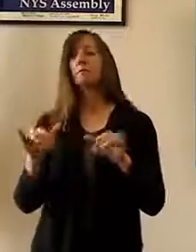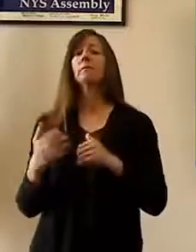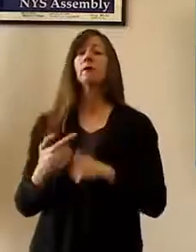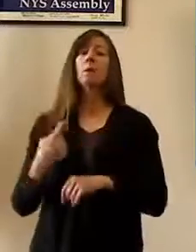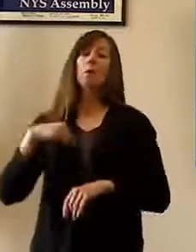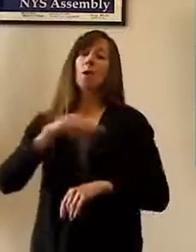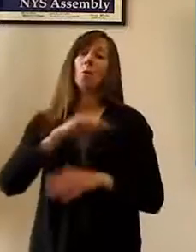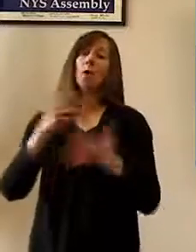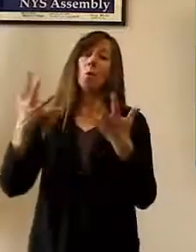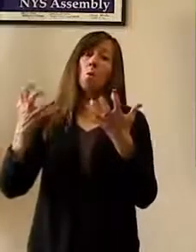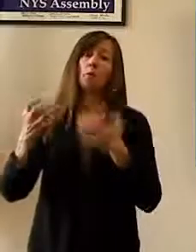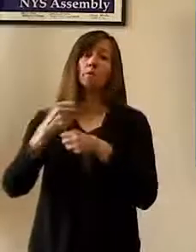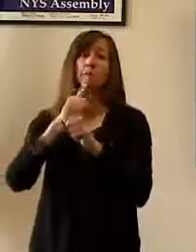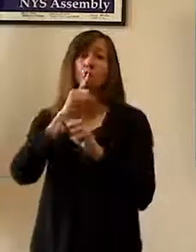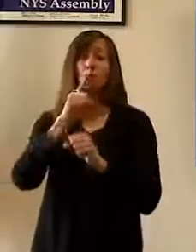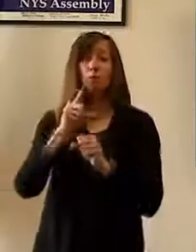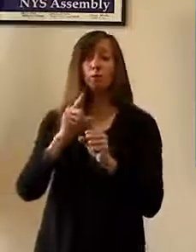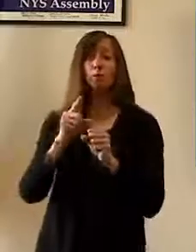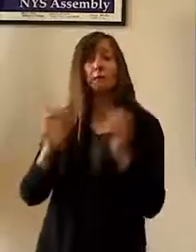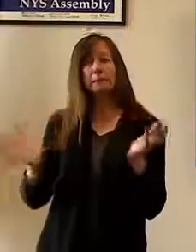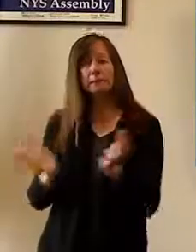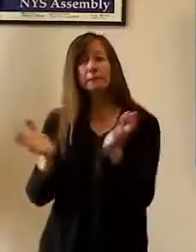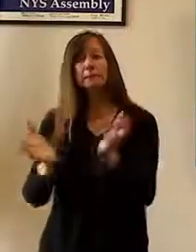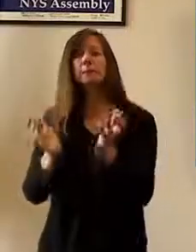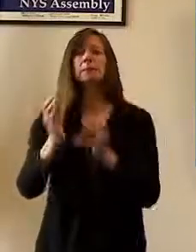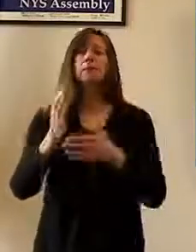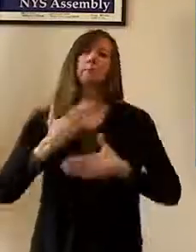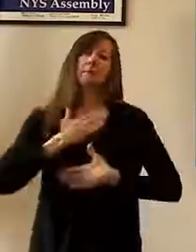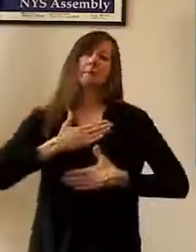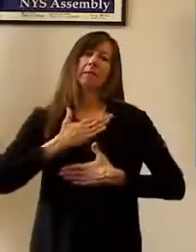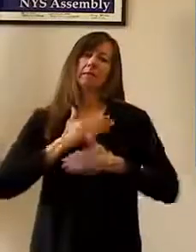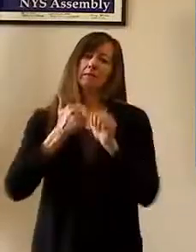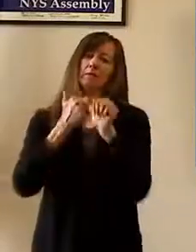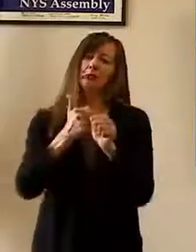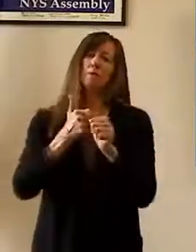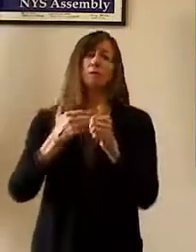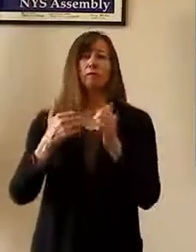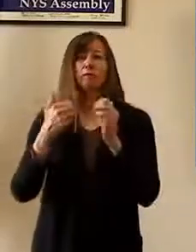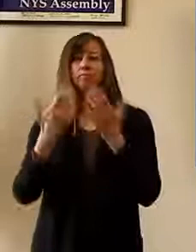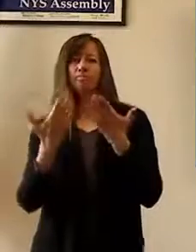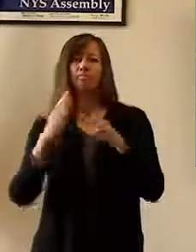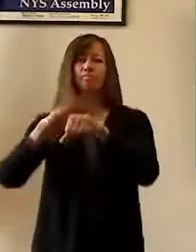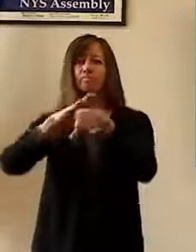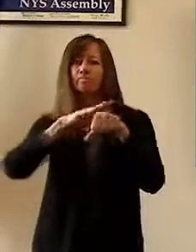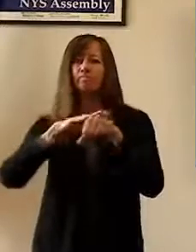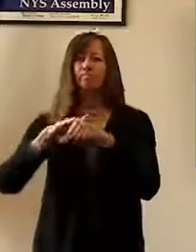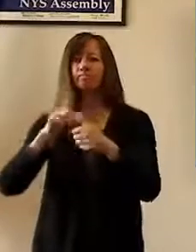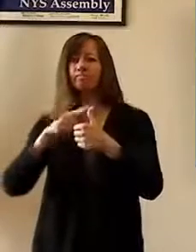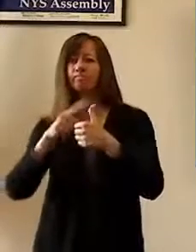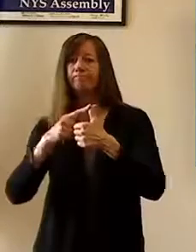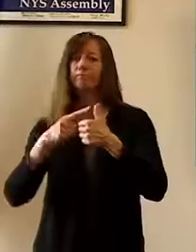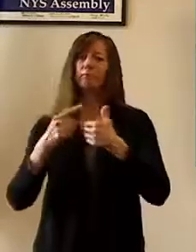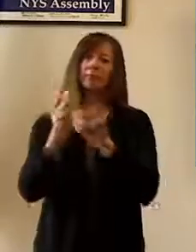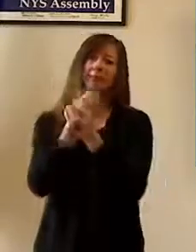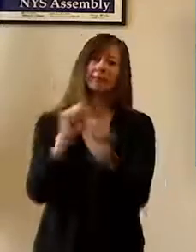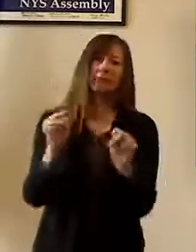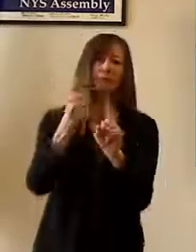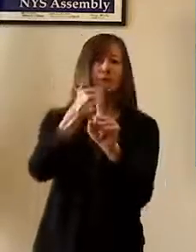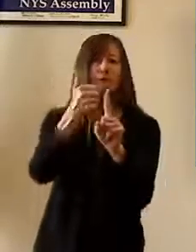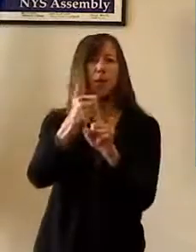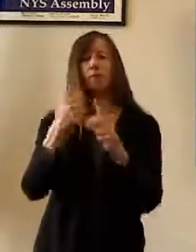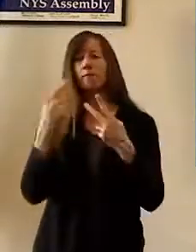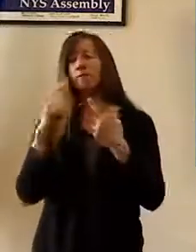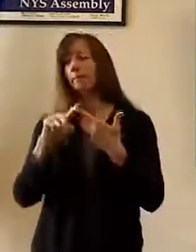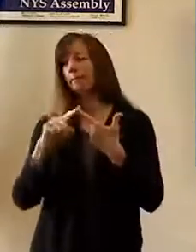able to encourage. We want to continue to encourage you to follow those mitigation steps we've all talked about. Be safe, monitor your own health, wear a mask, social